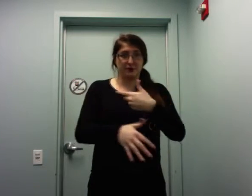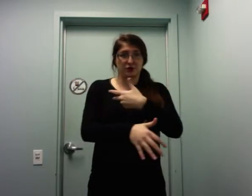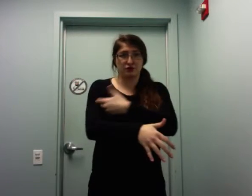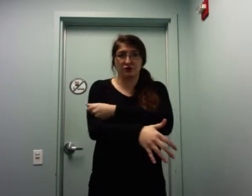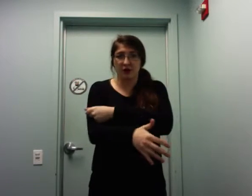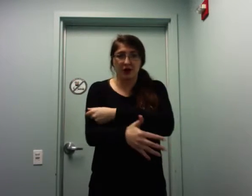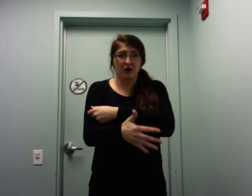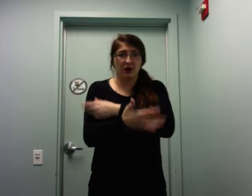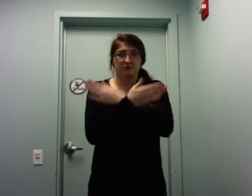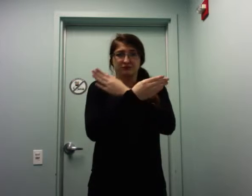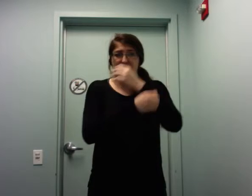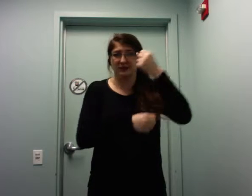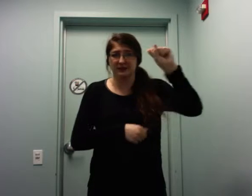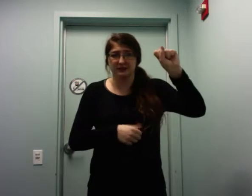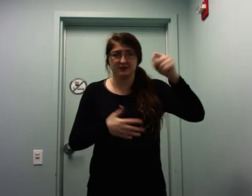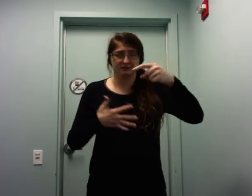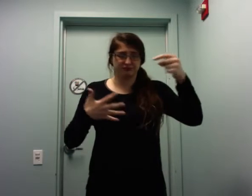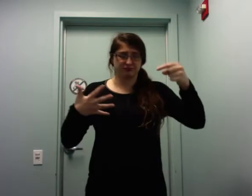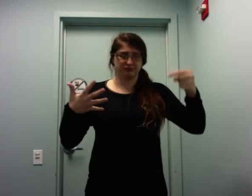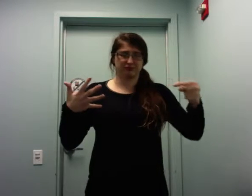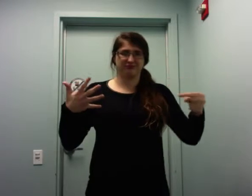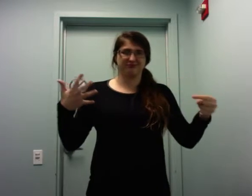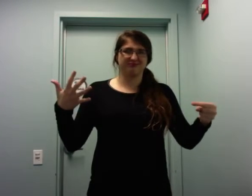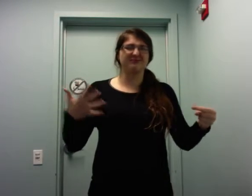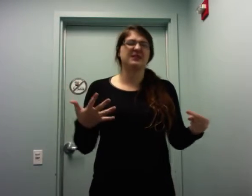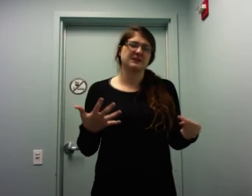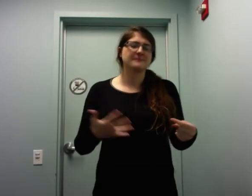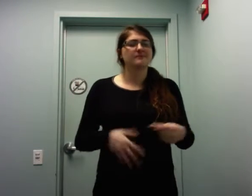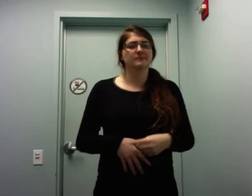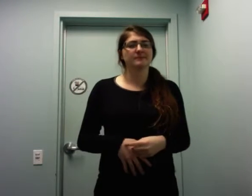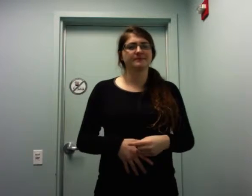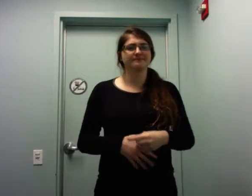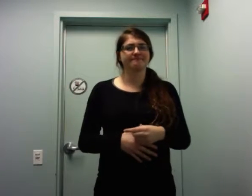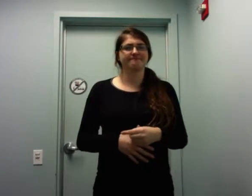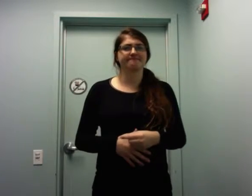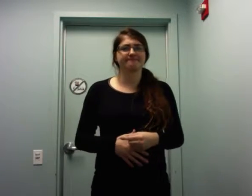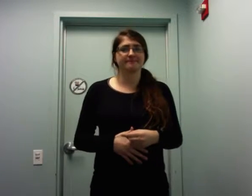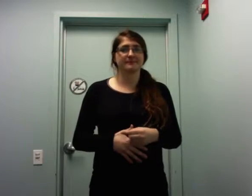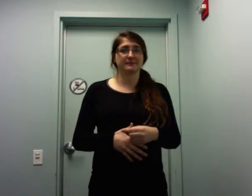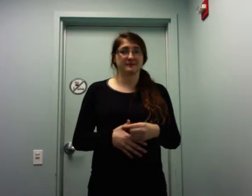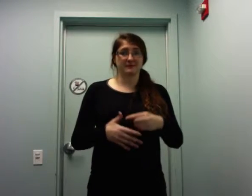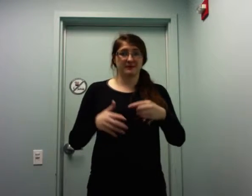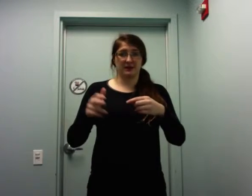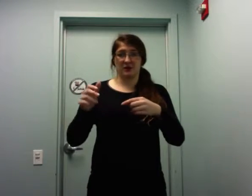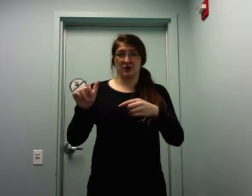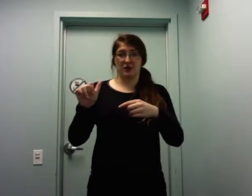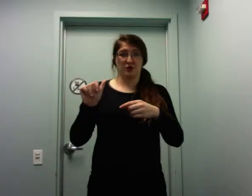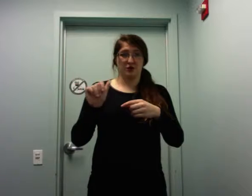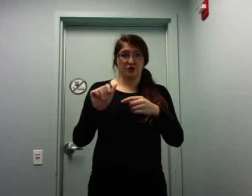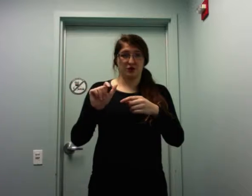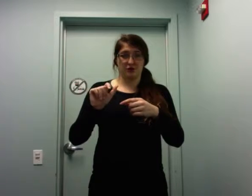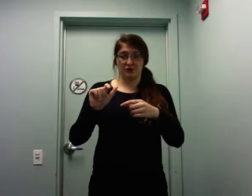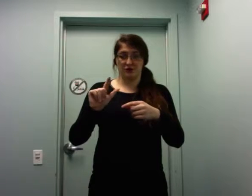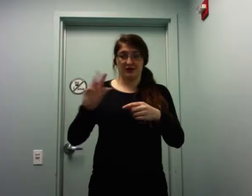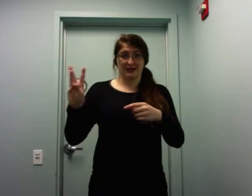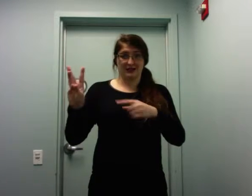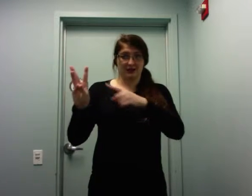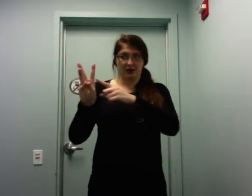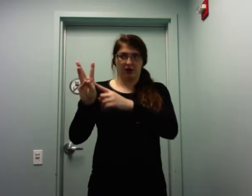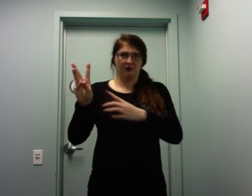tuberculosis. Those are just some examples of 26 different opportunistic infections which physicians use